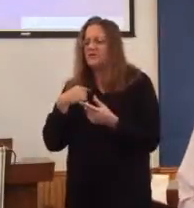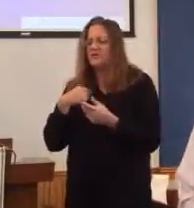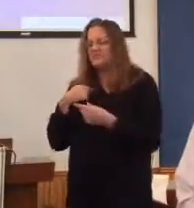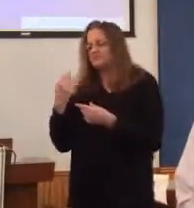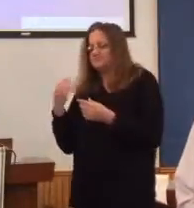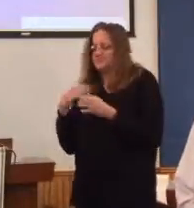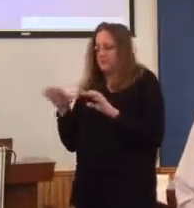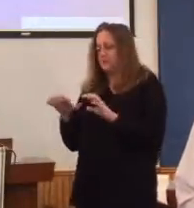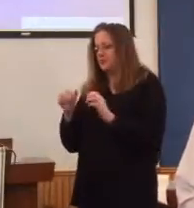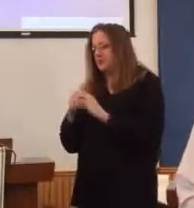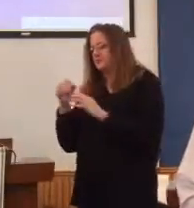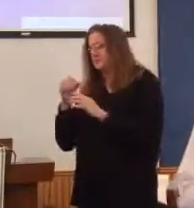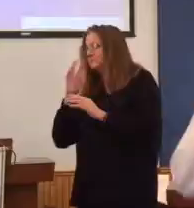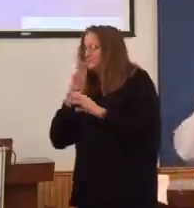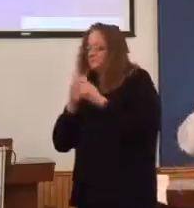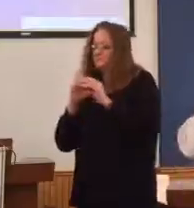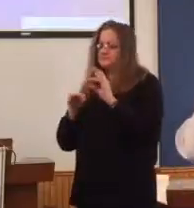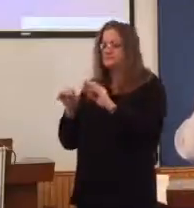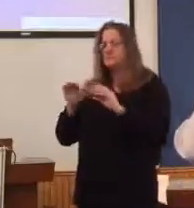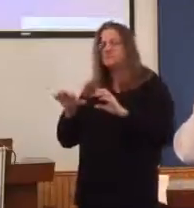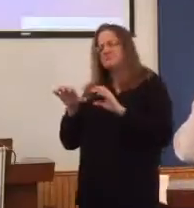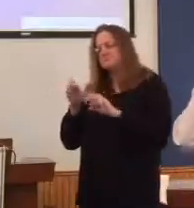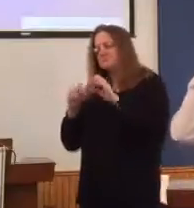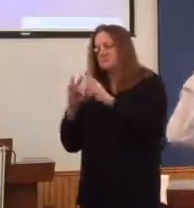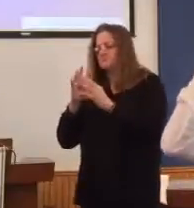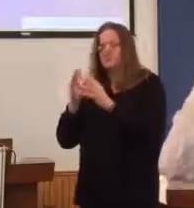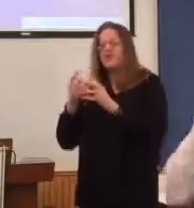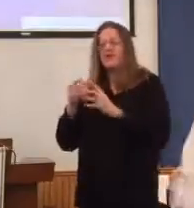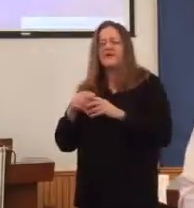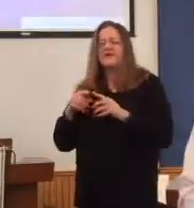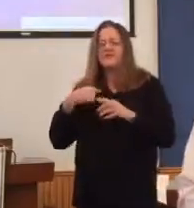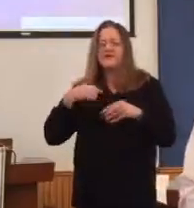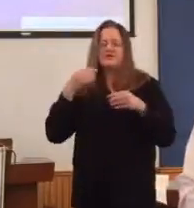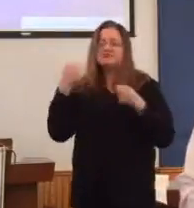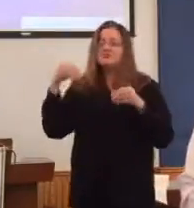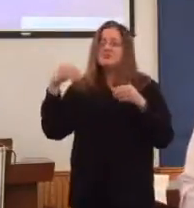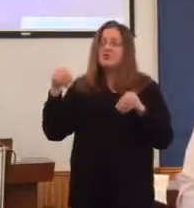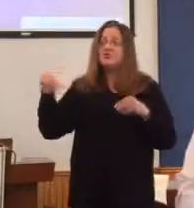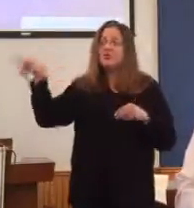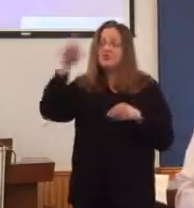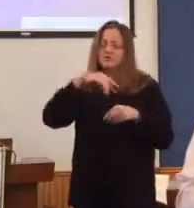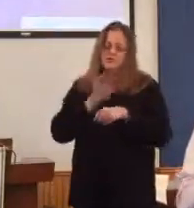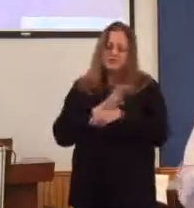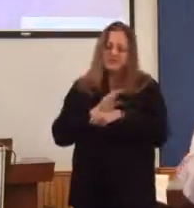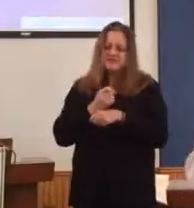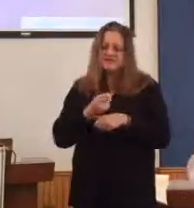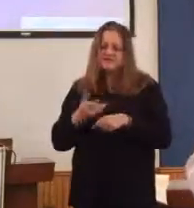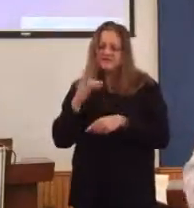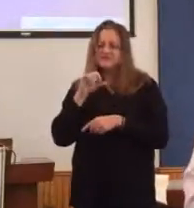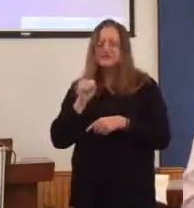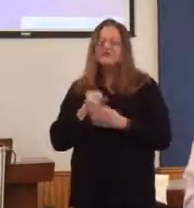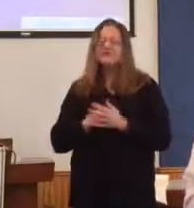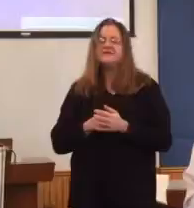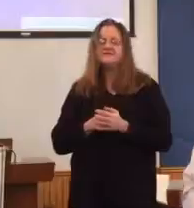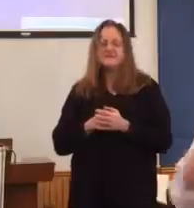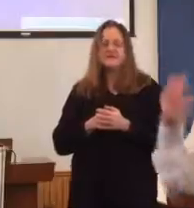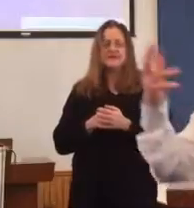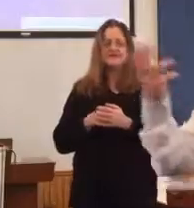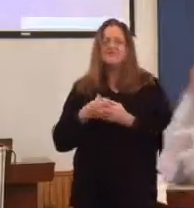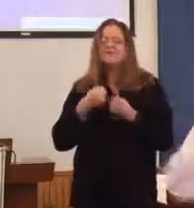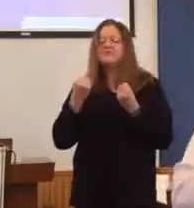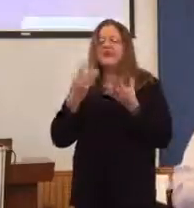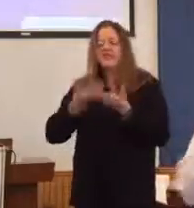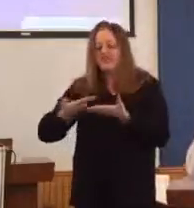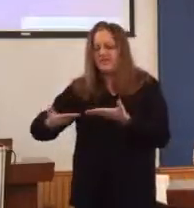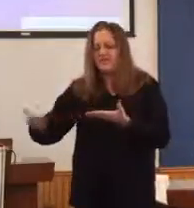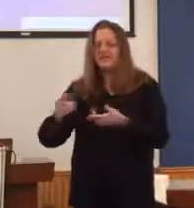things. That's why the stores were so busy over the last few days. We fill it with things. We